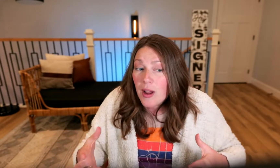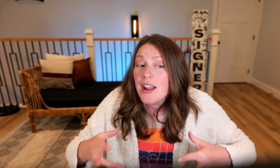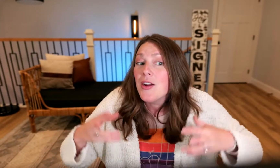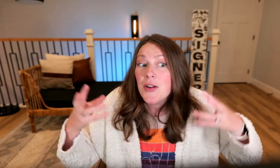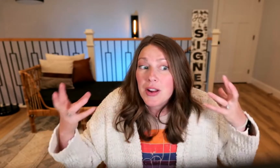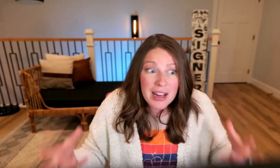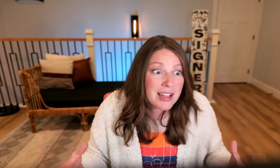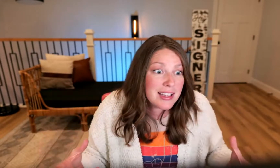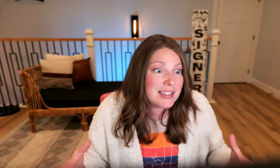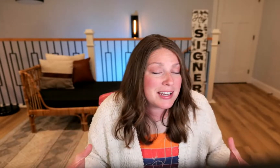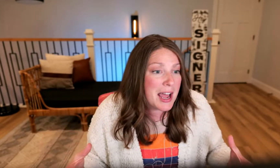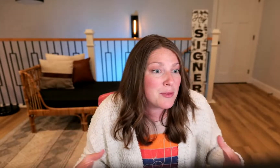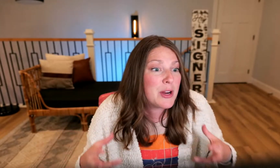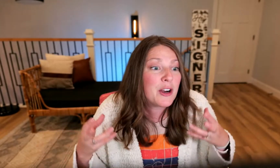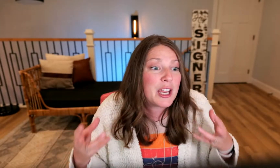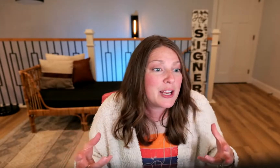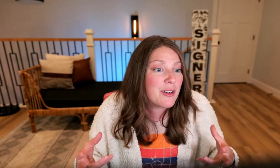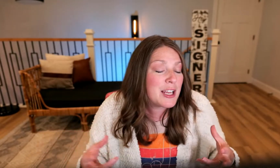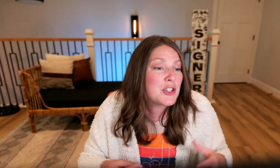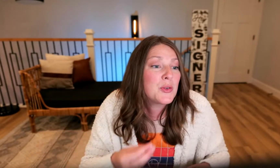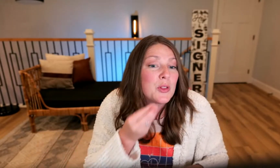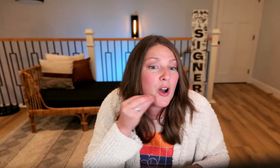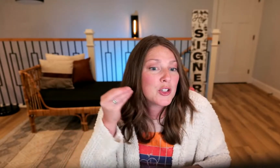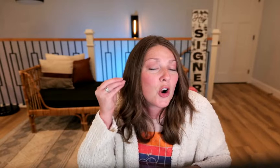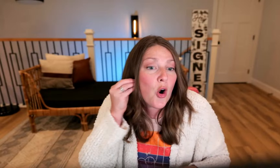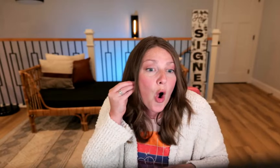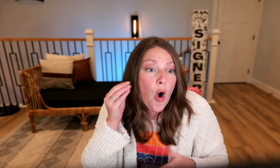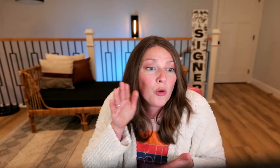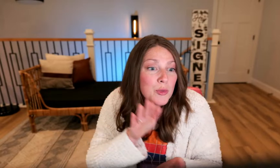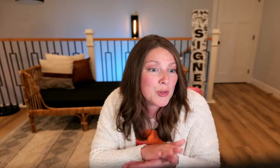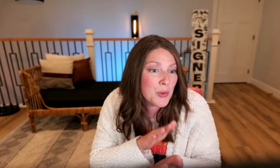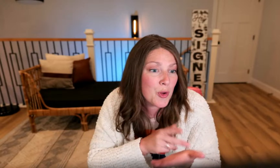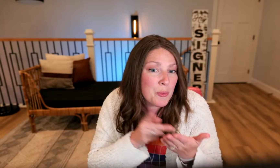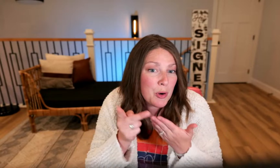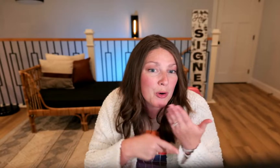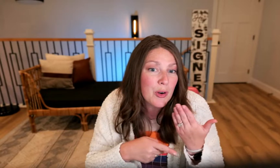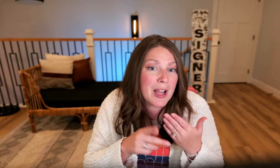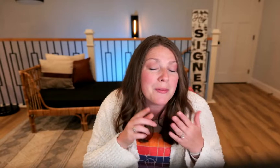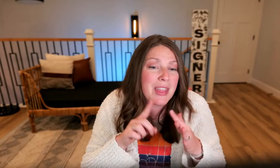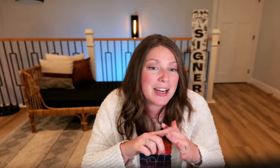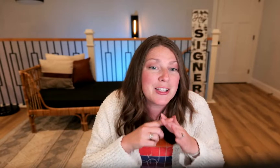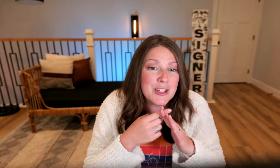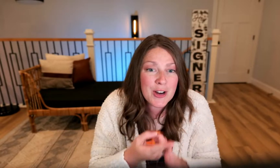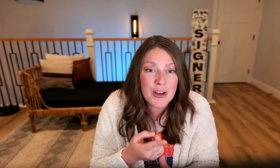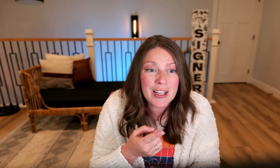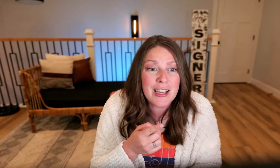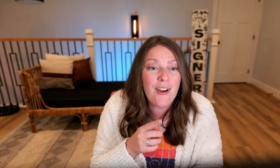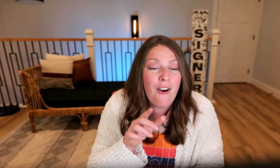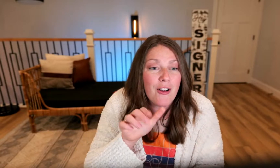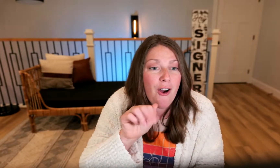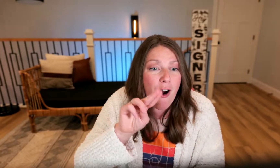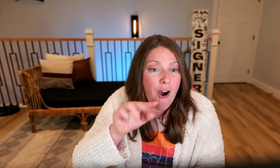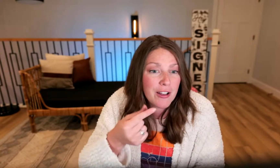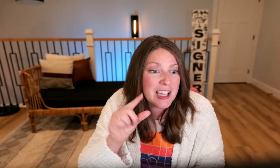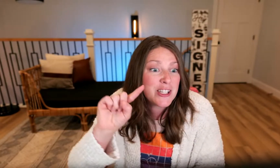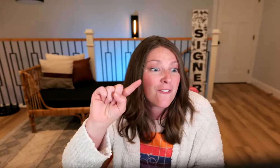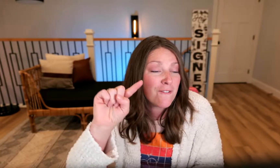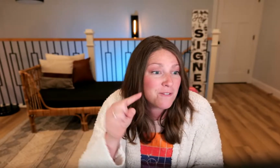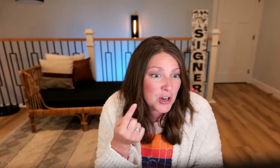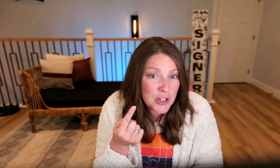now in this time, we are getting ready to launch our homeschool program that is starting on August